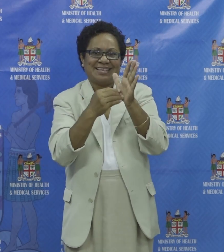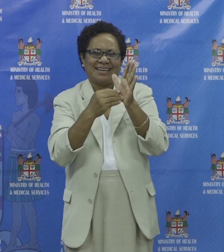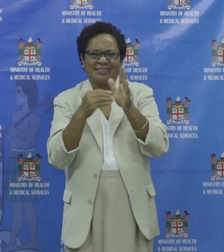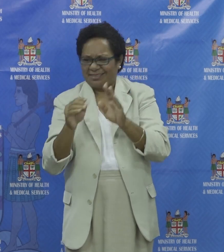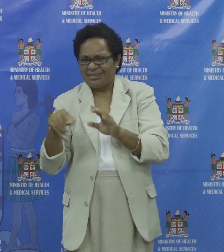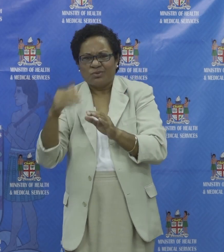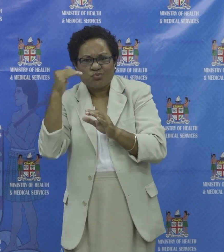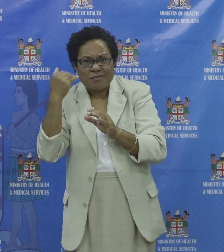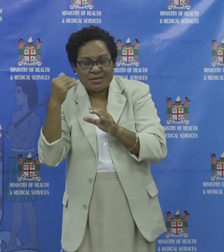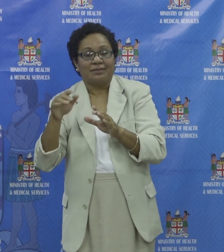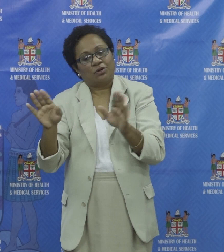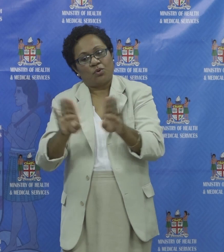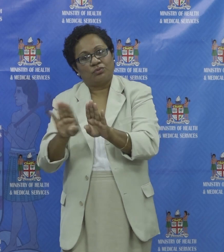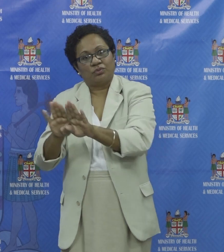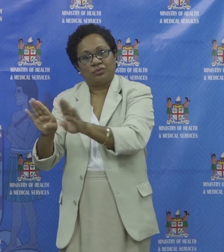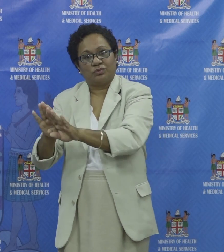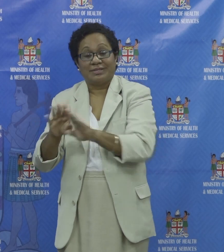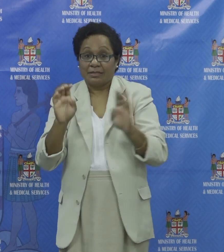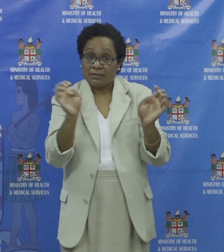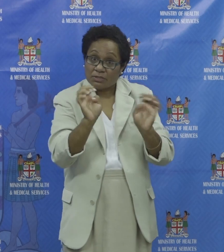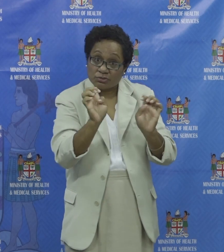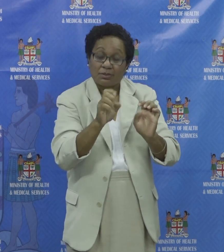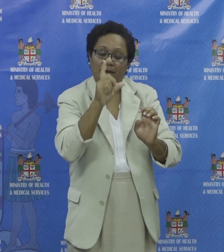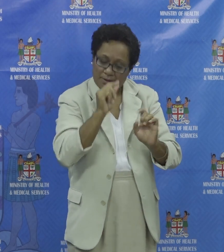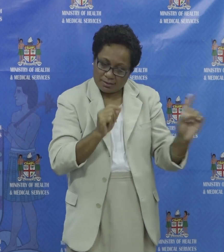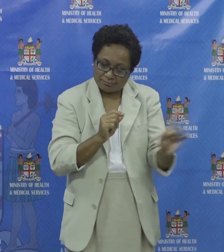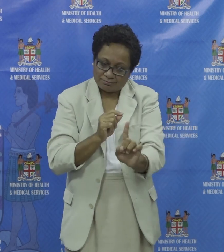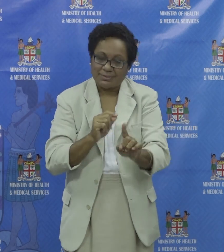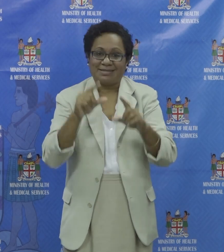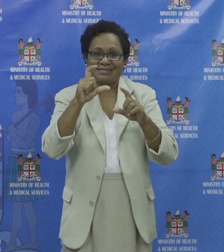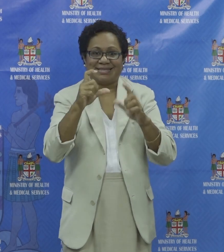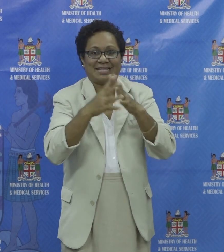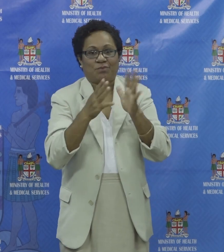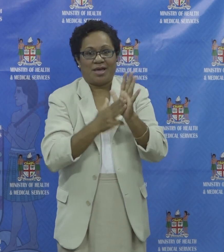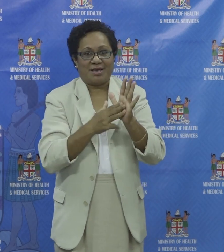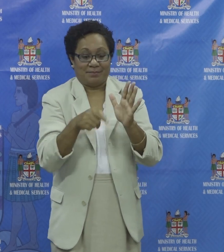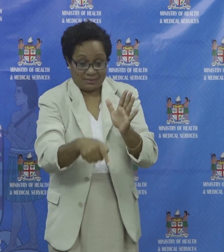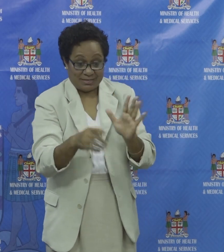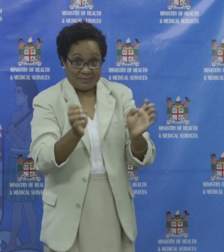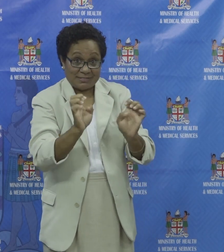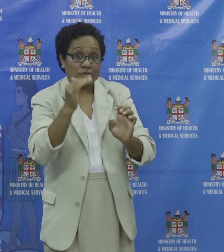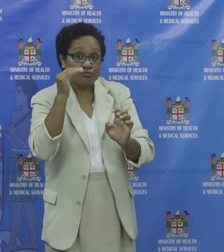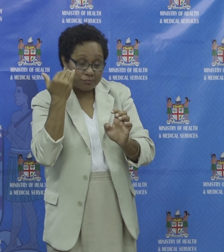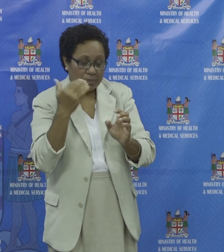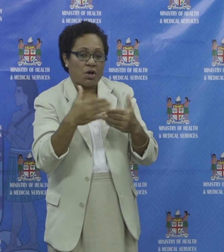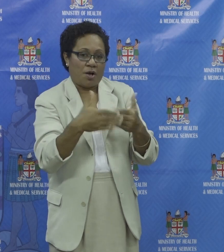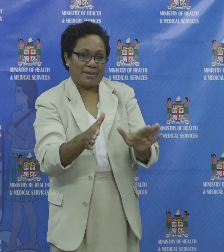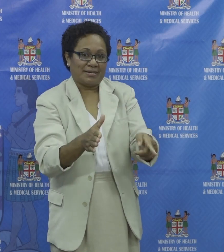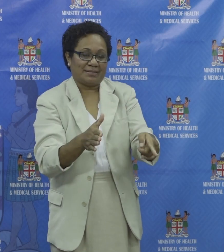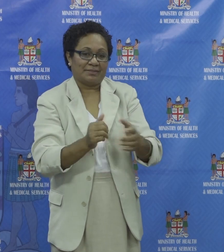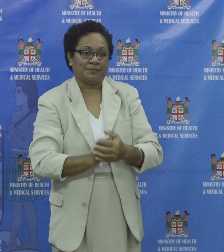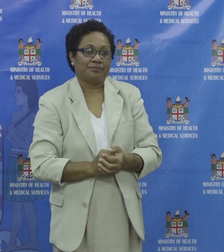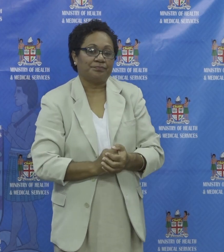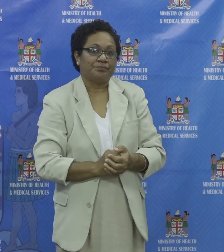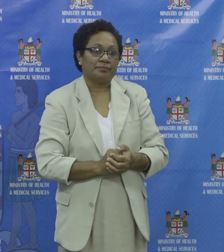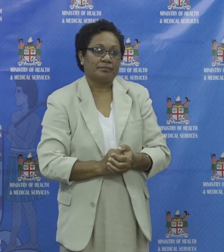Emergency services will continue at CWM. The emergency department is functioning, and inpatient pediatric and